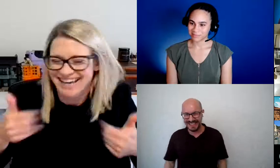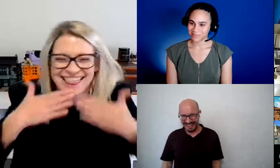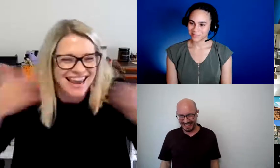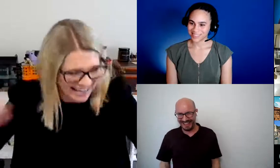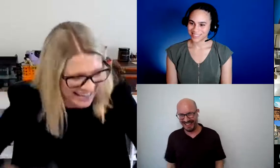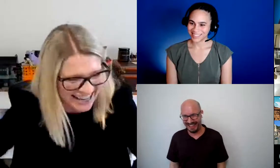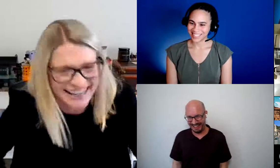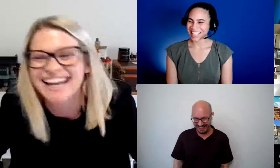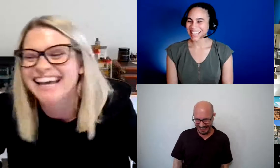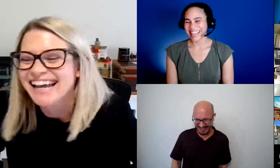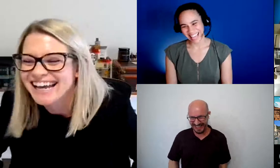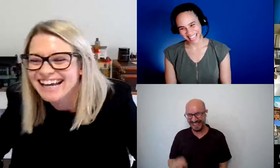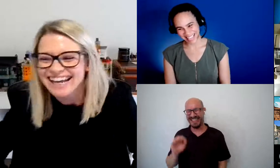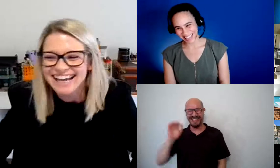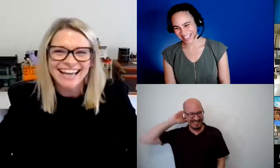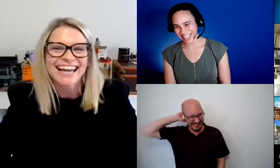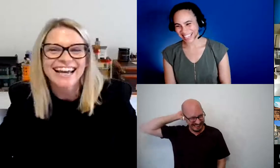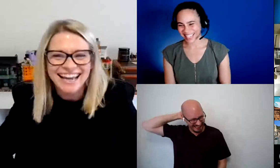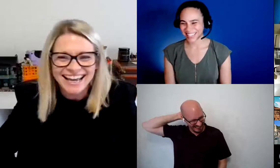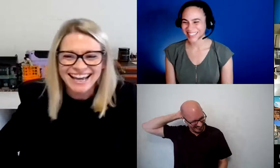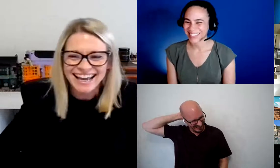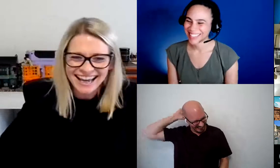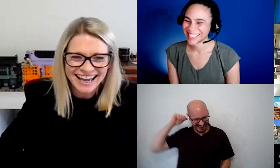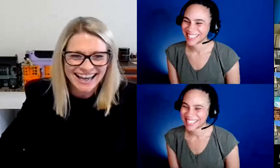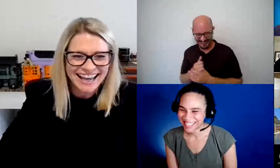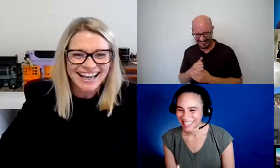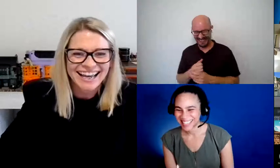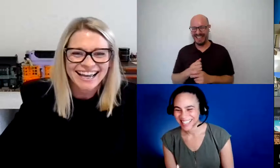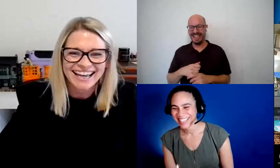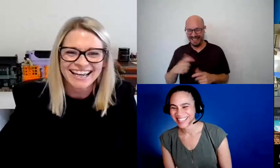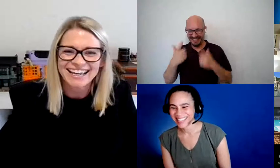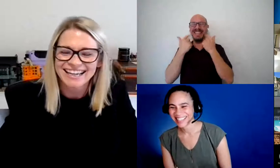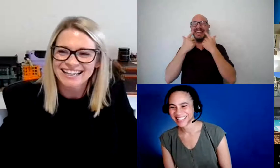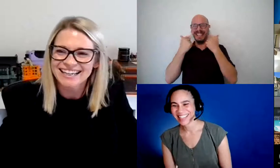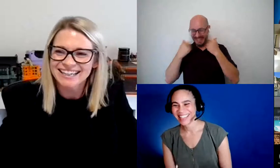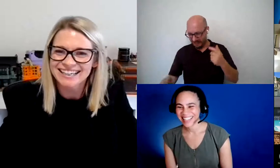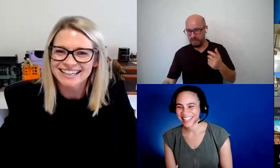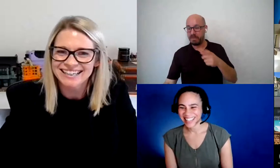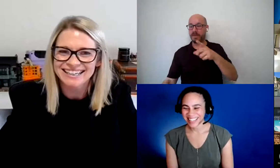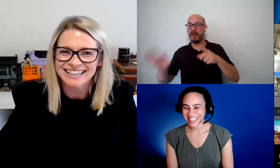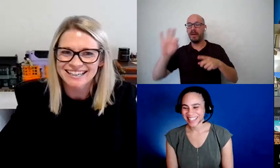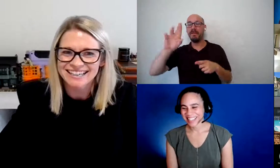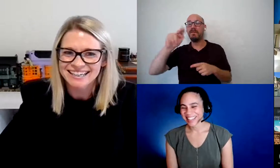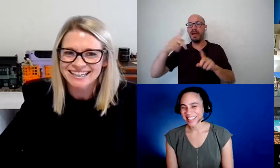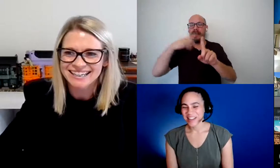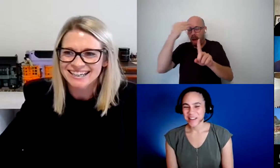Thank you. Thank you. Thank you. Trevor, we have two questions here. Okay.